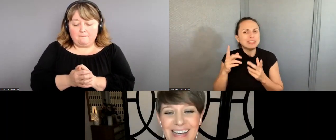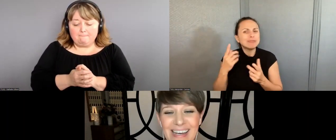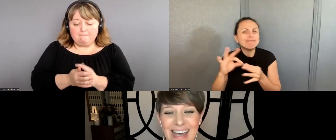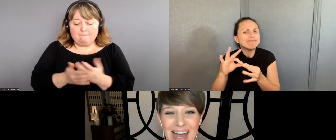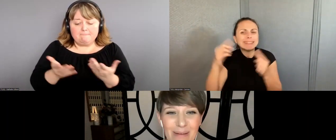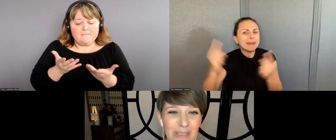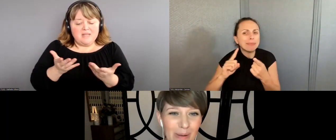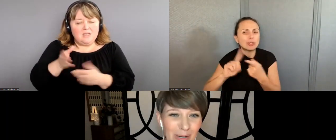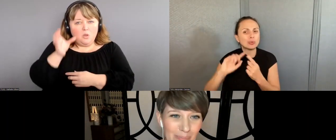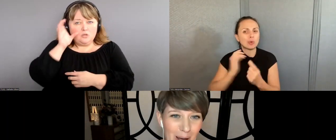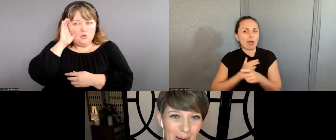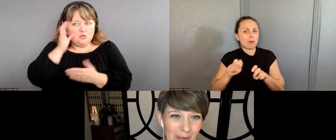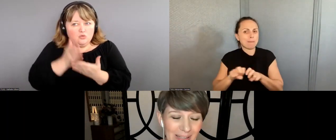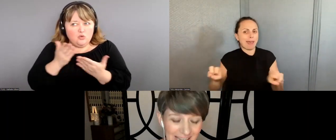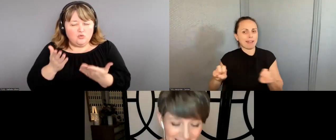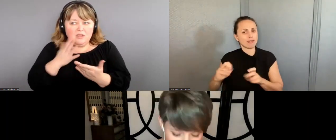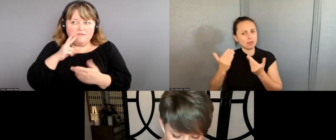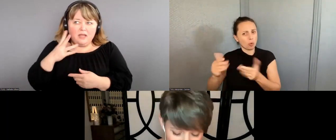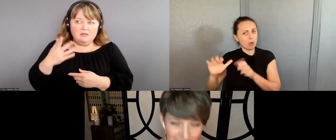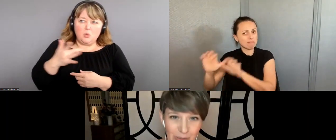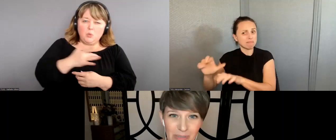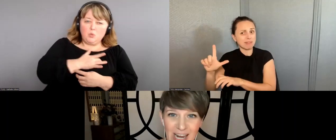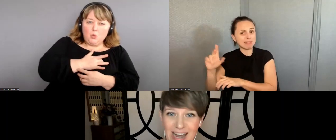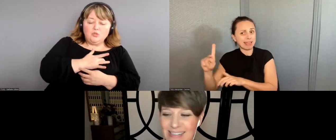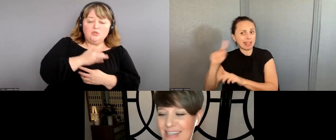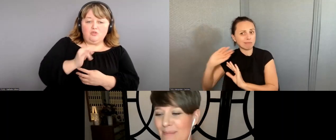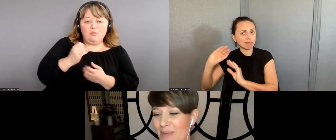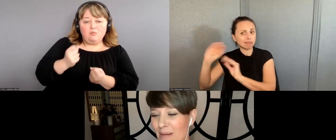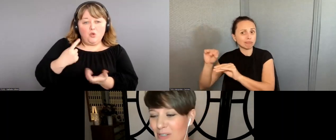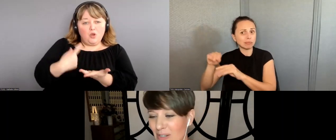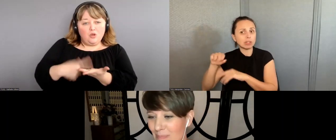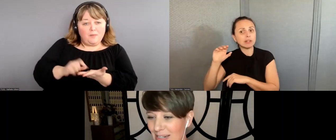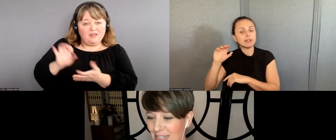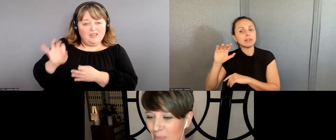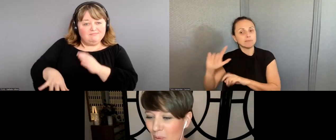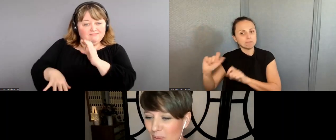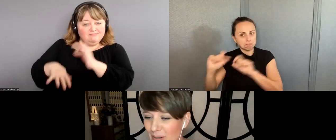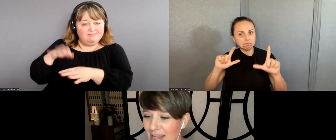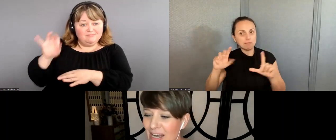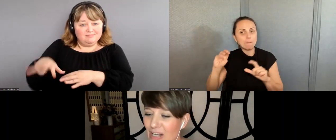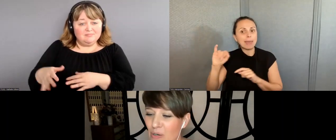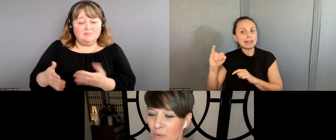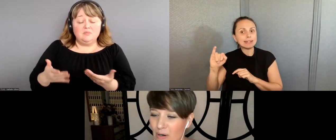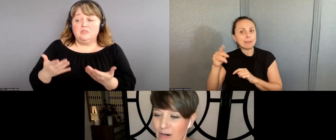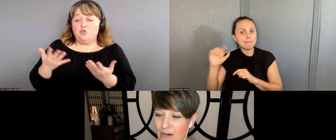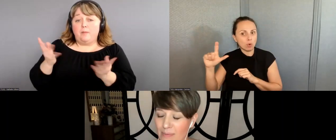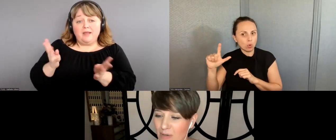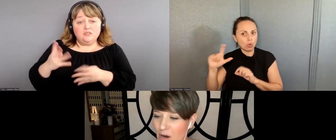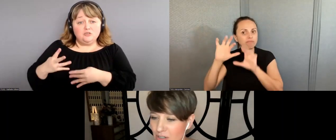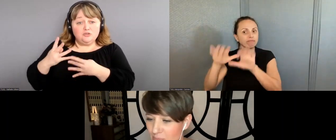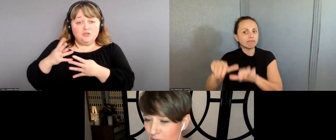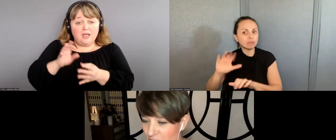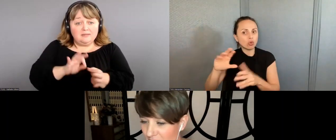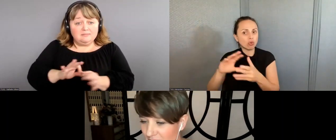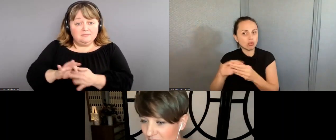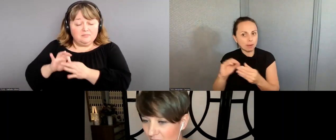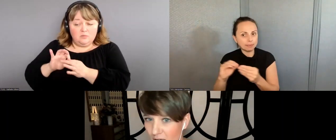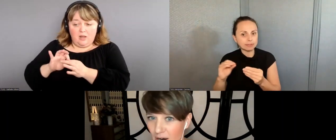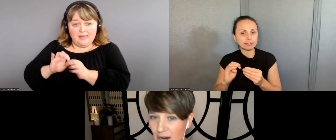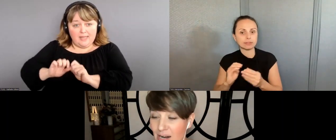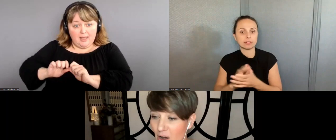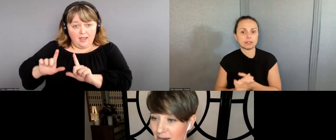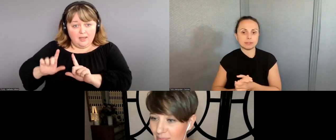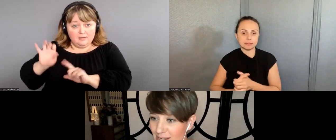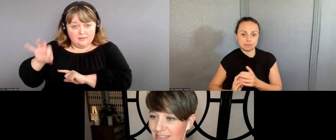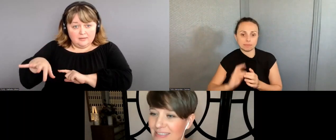back. So I'm going to pop a link into the Zoom chat to the Menti poll. Your contributions